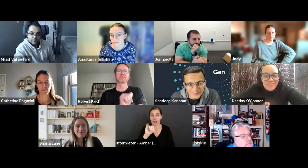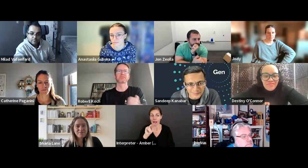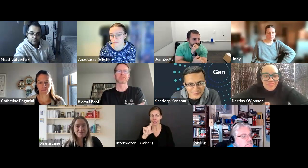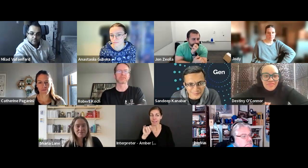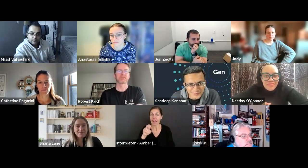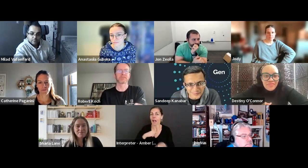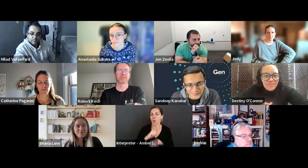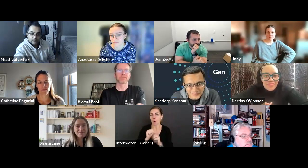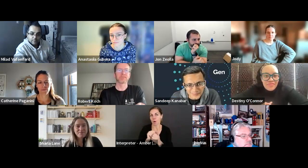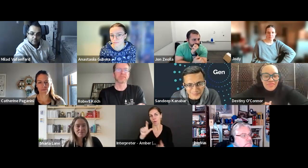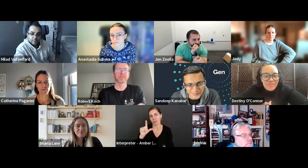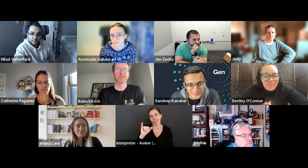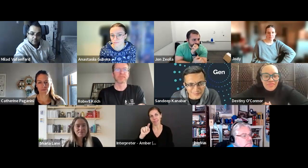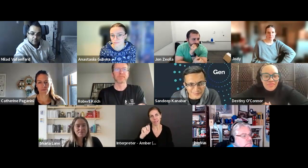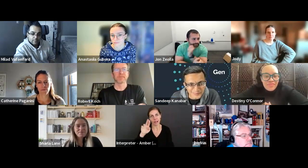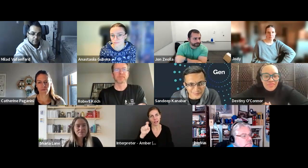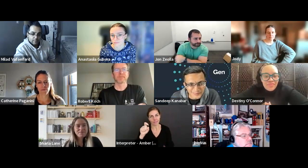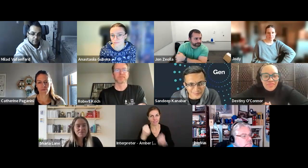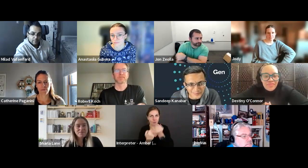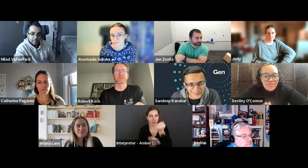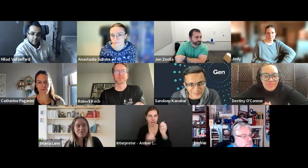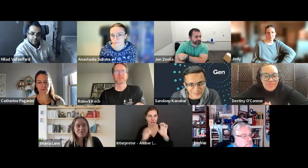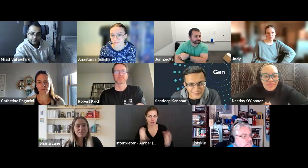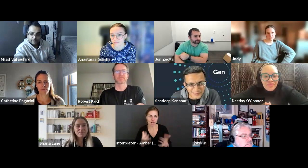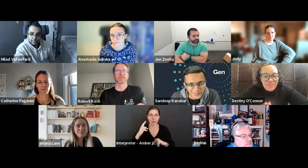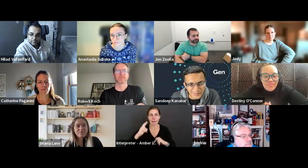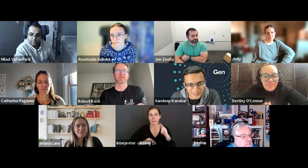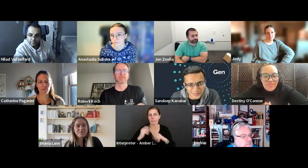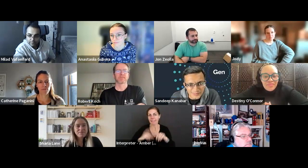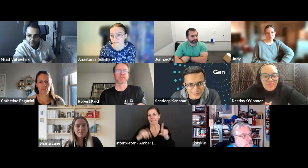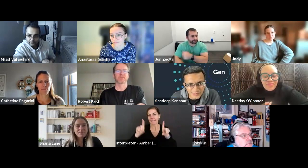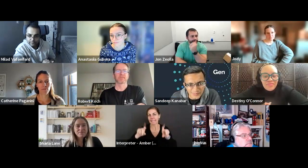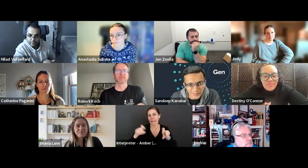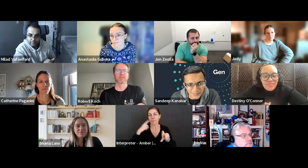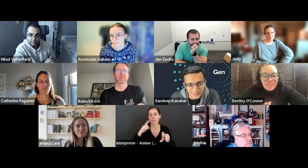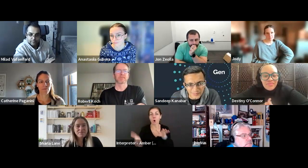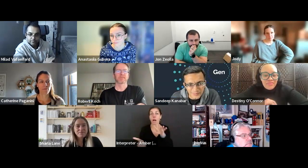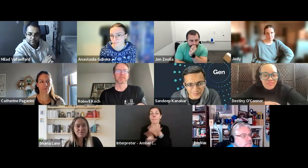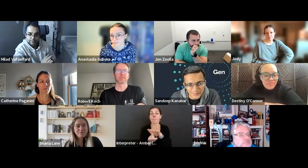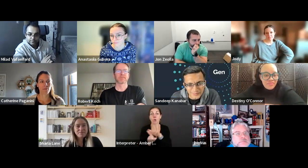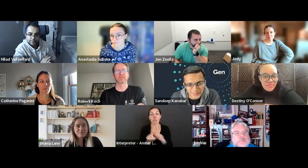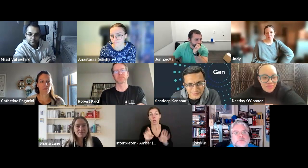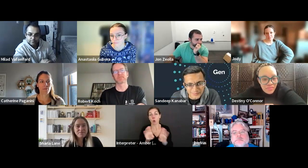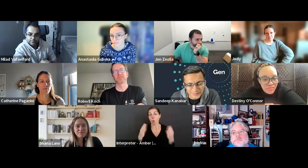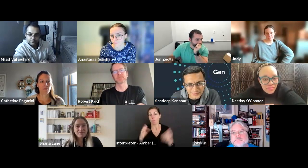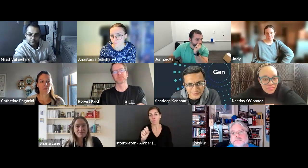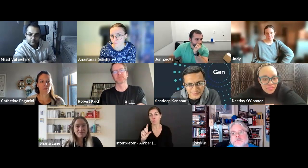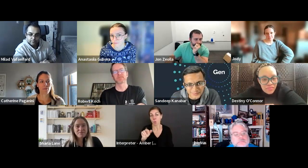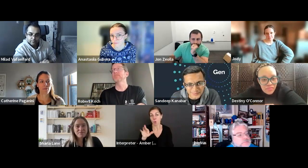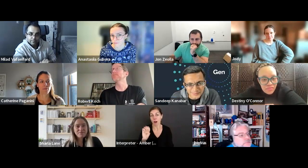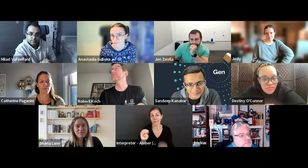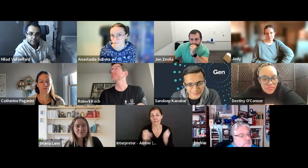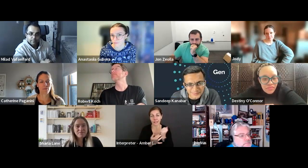Foundation building exams for emerging open source technology, but my